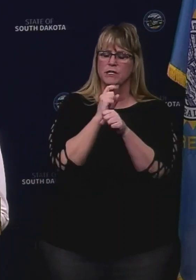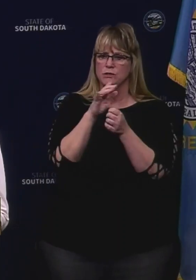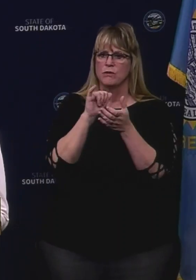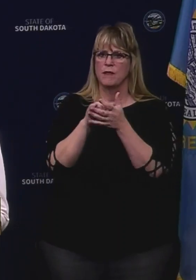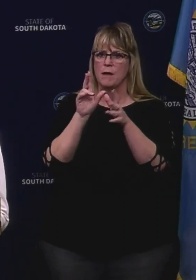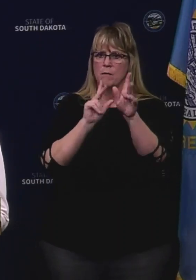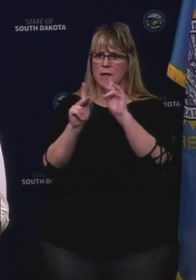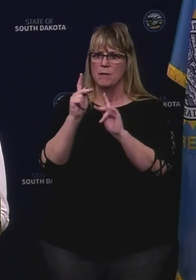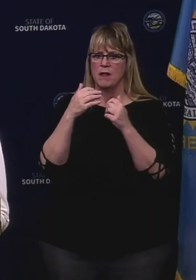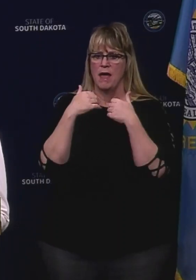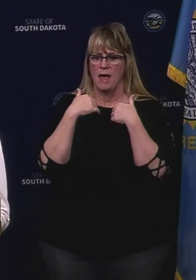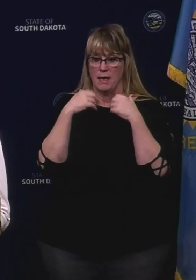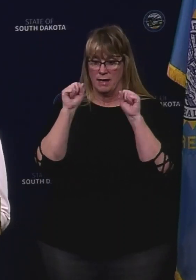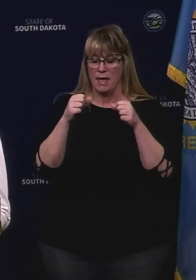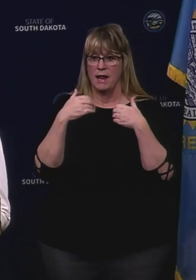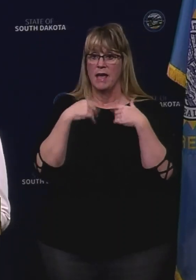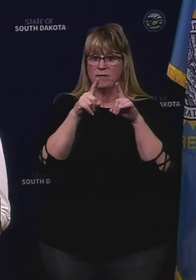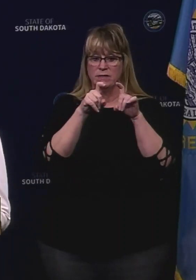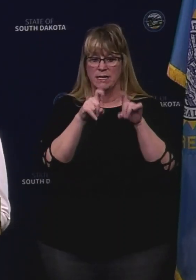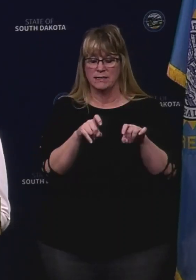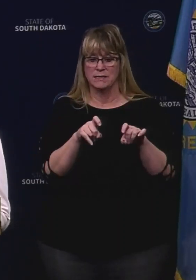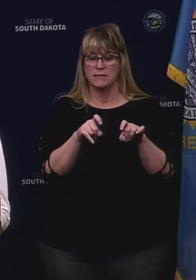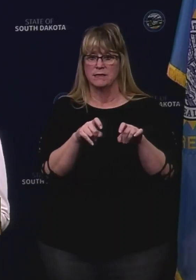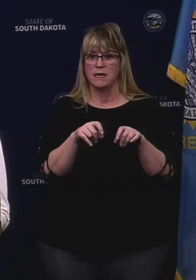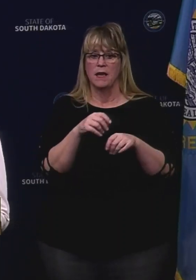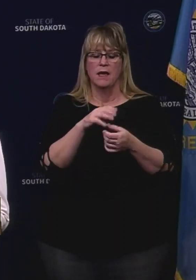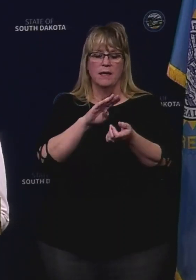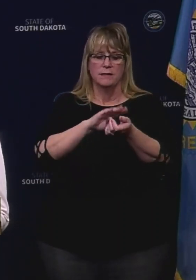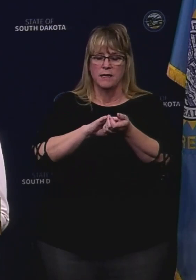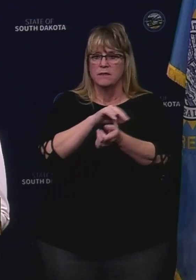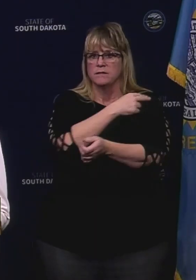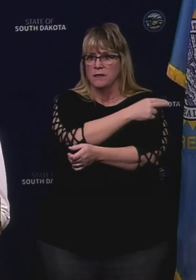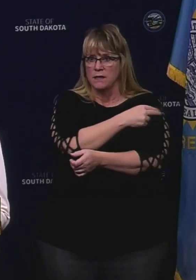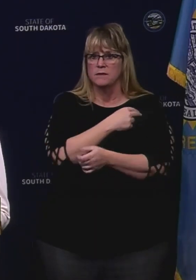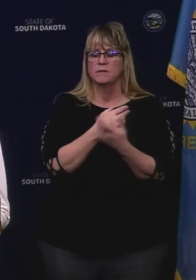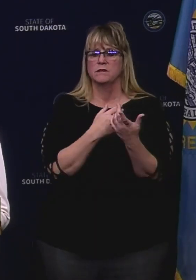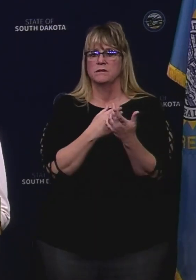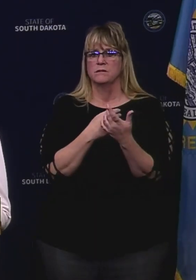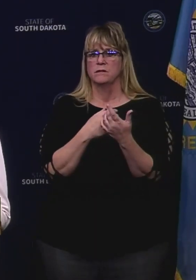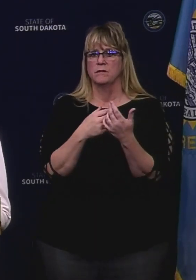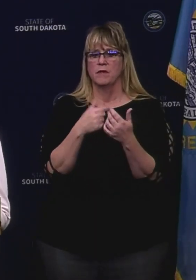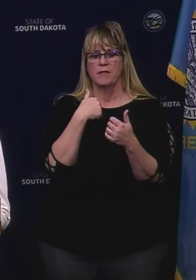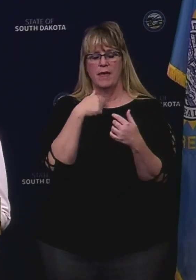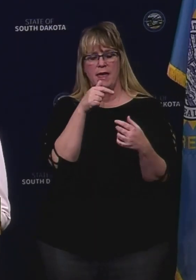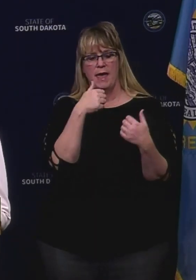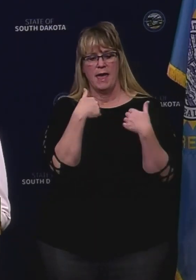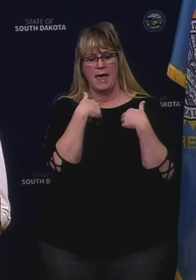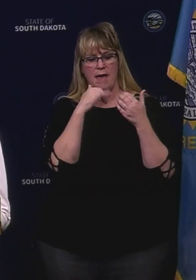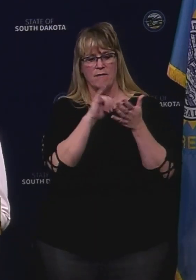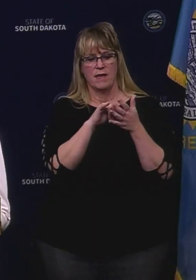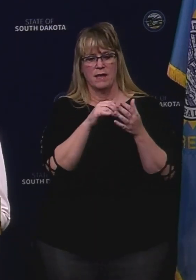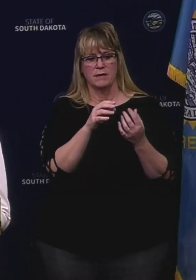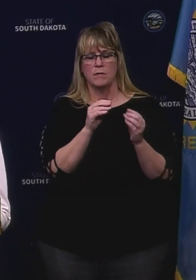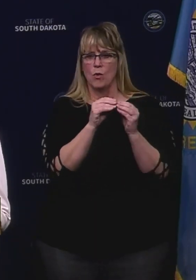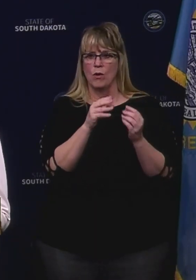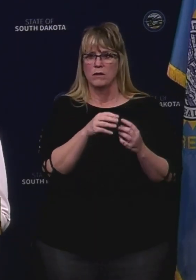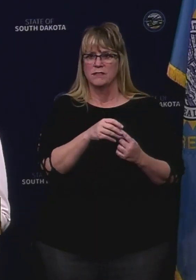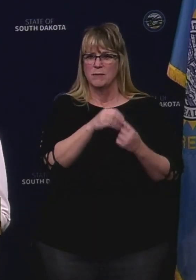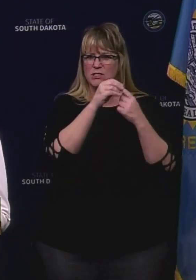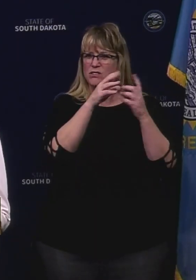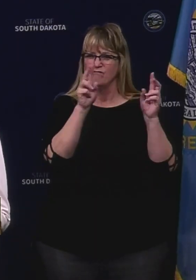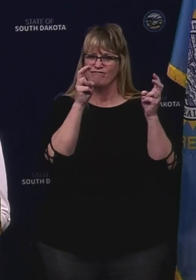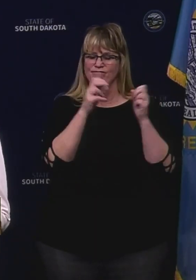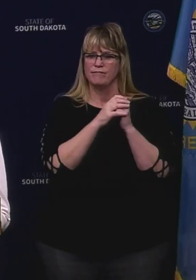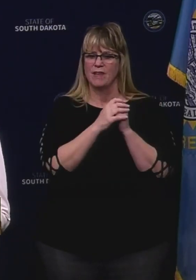people have access to testing. Healthcare workers are treated specially, and so they are a high-risk